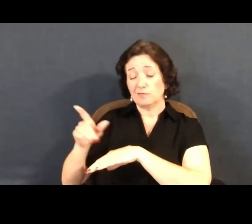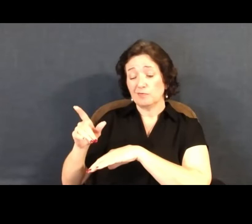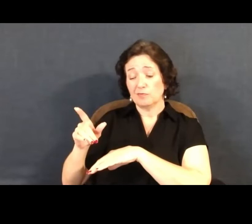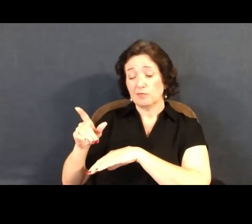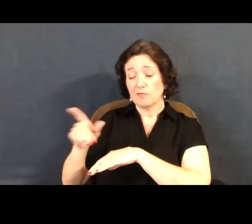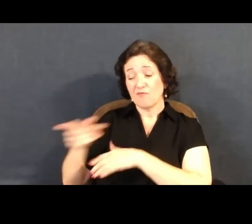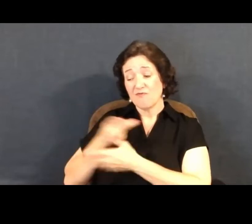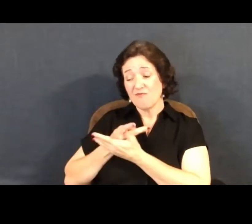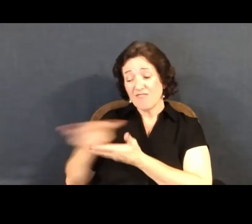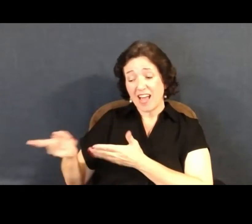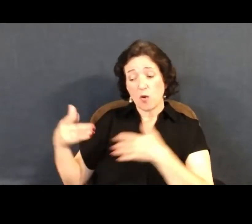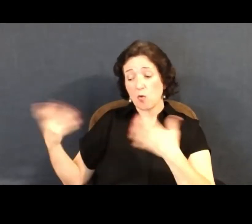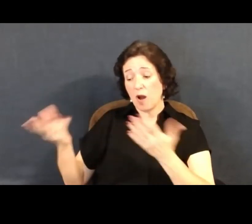death."